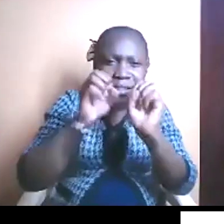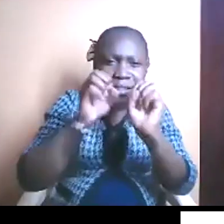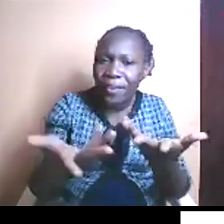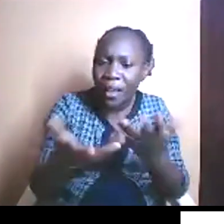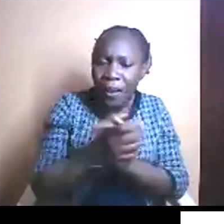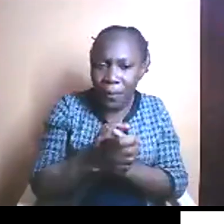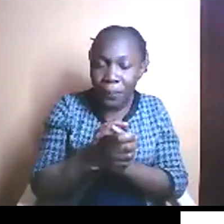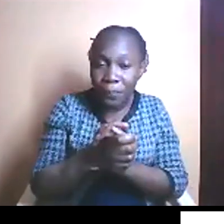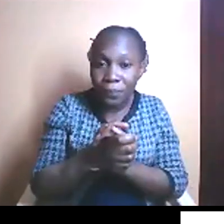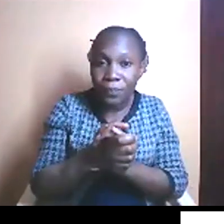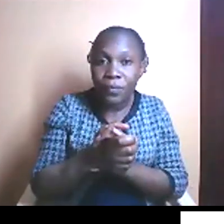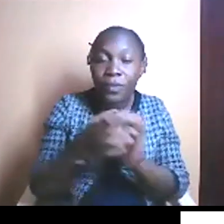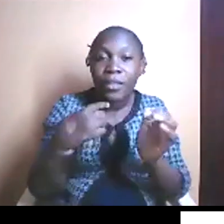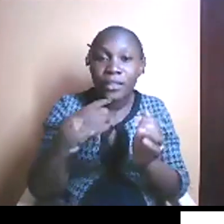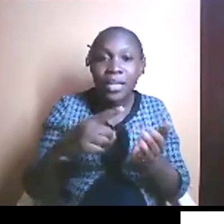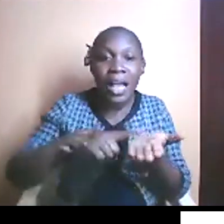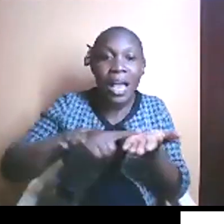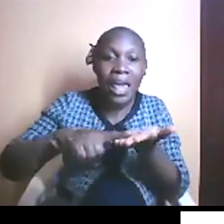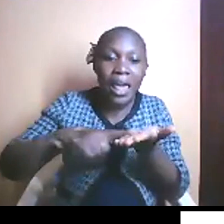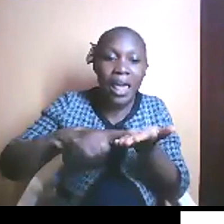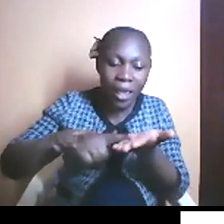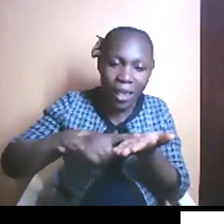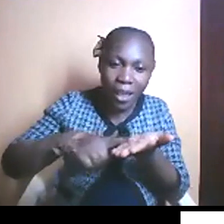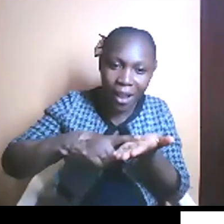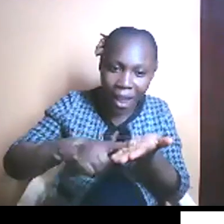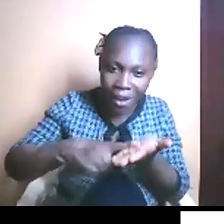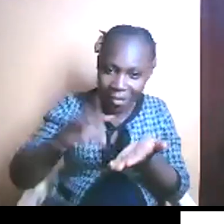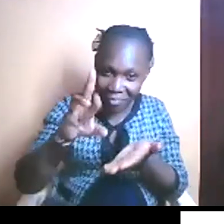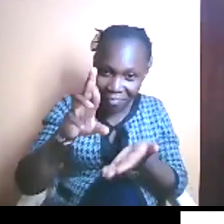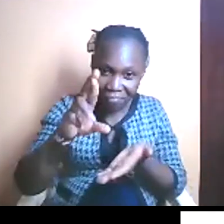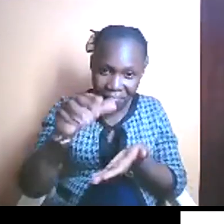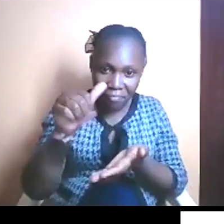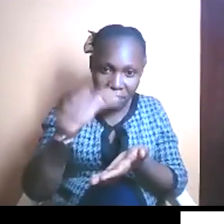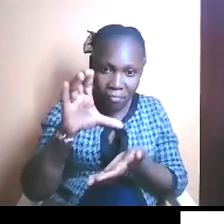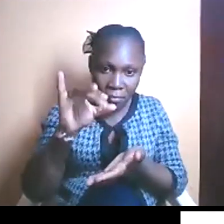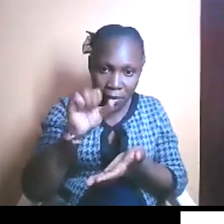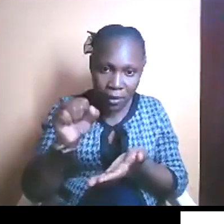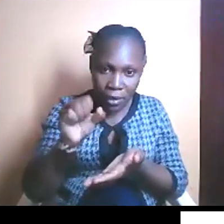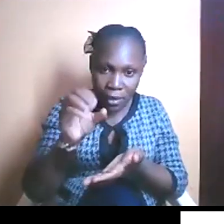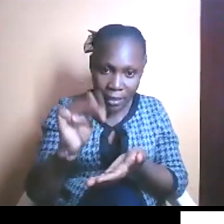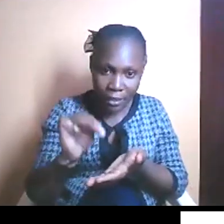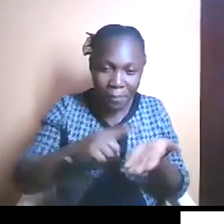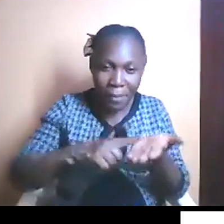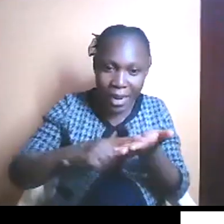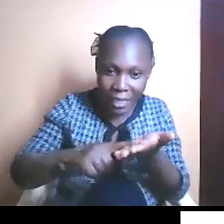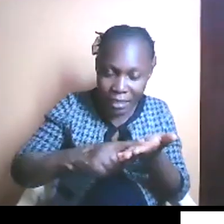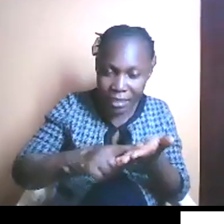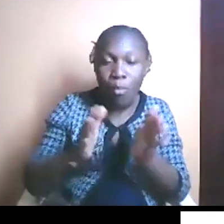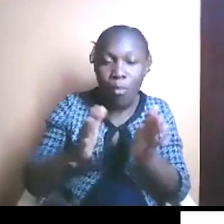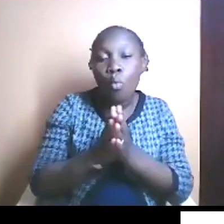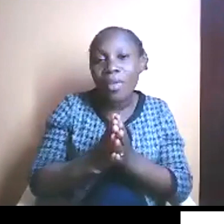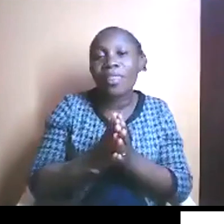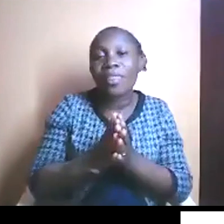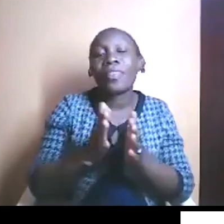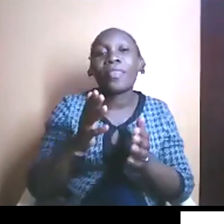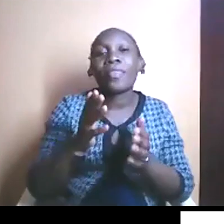in Kenya, locally, tribalism is real. There are a lot of attributions from our bosses according to where